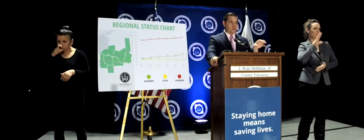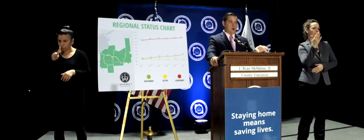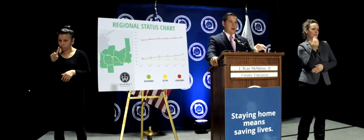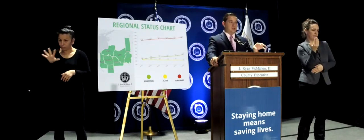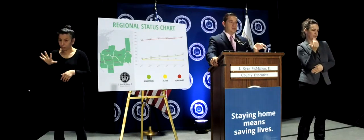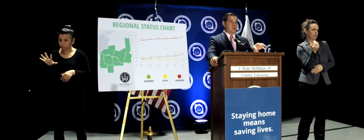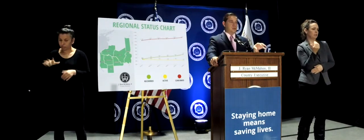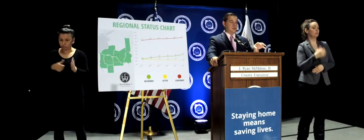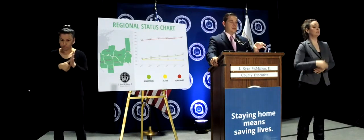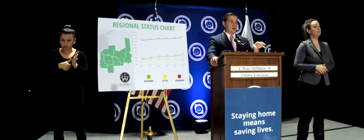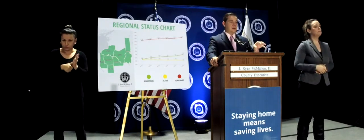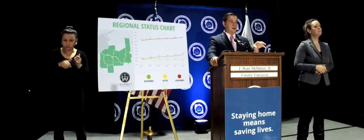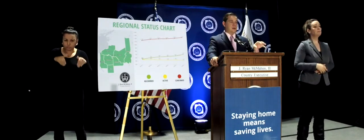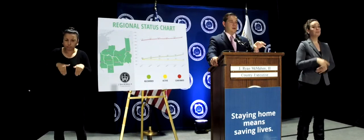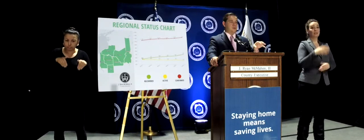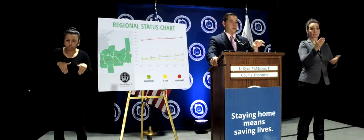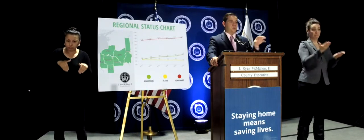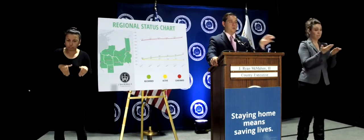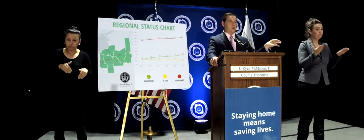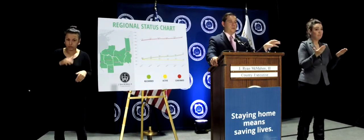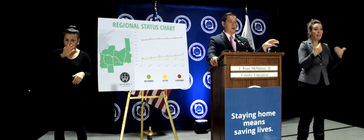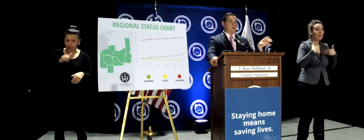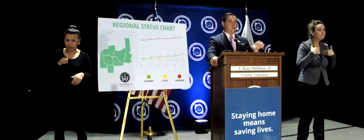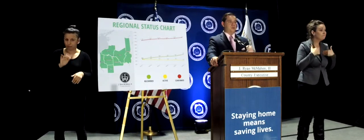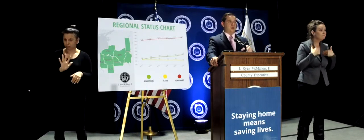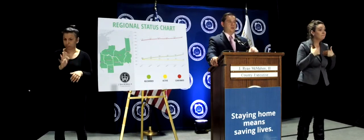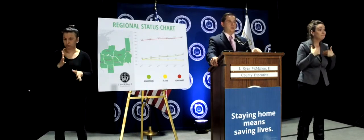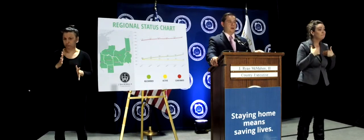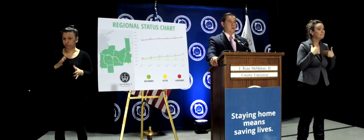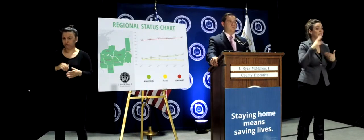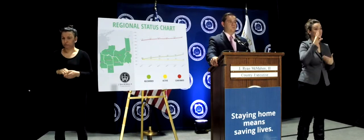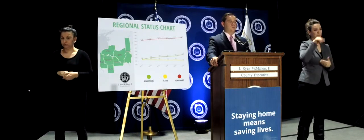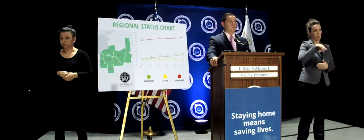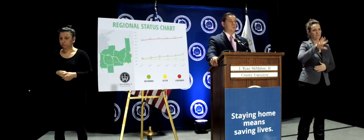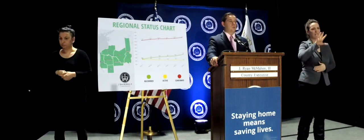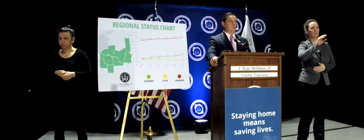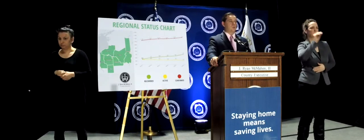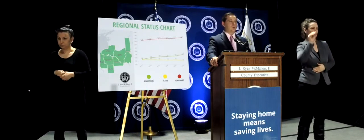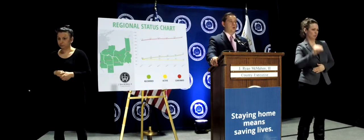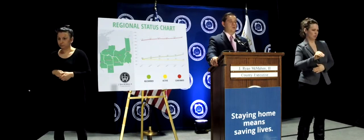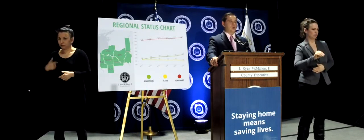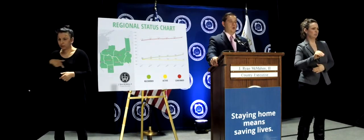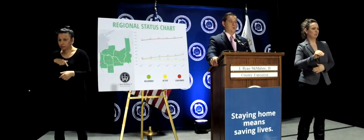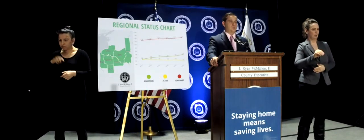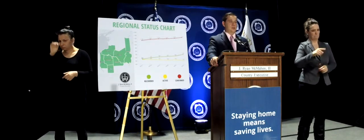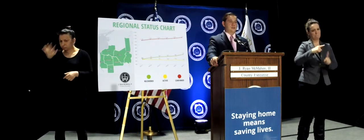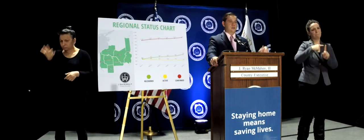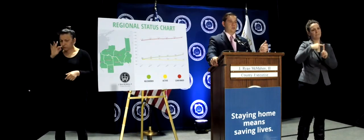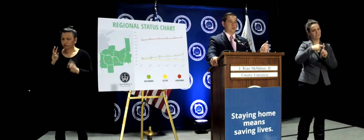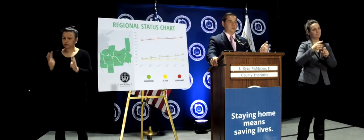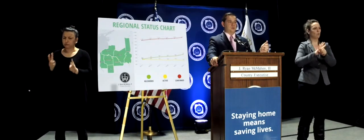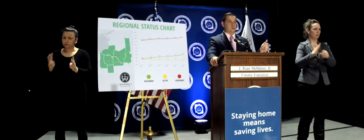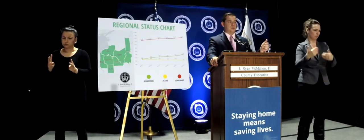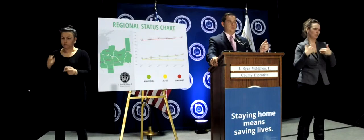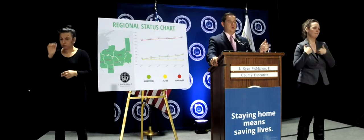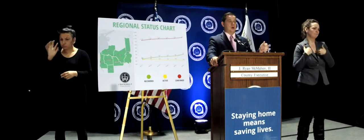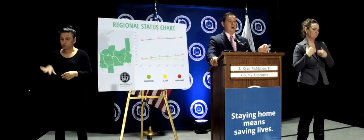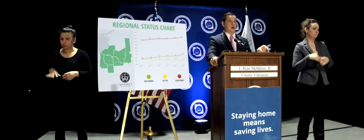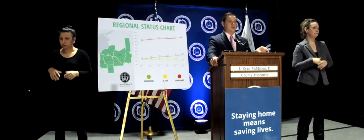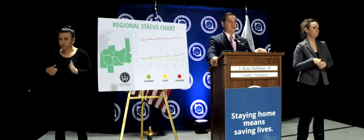The strategy that has been reported about, we've been talking about nursing home testing